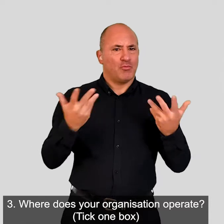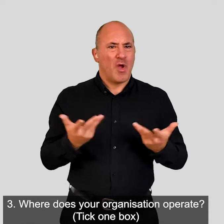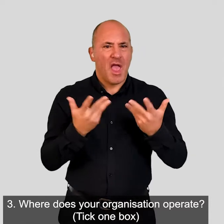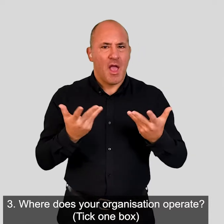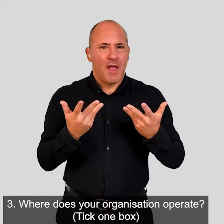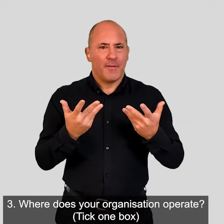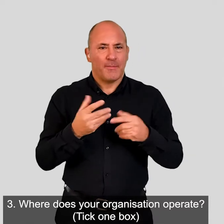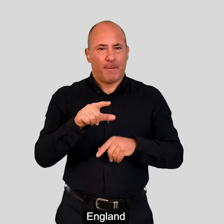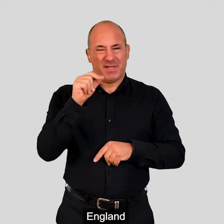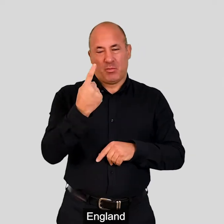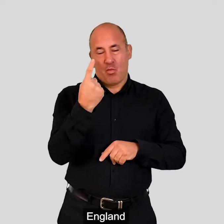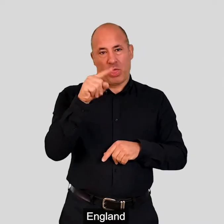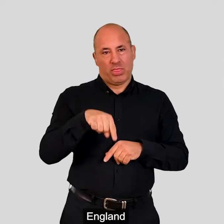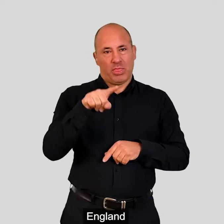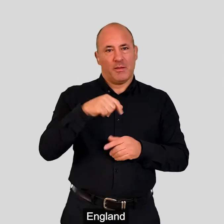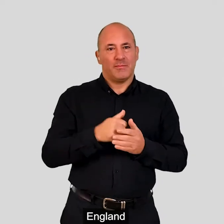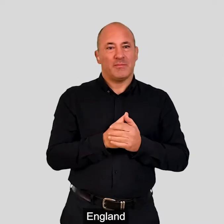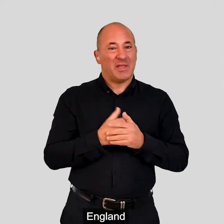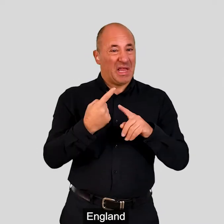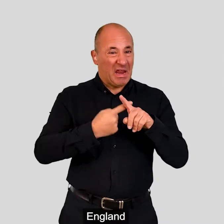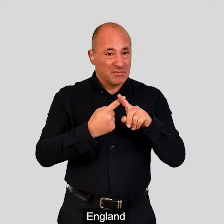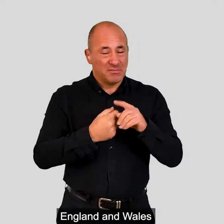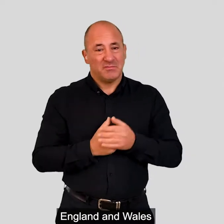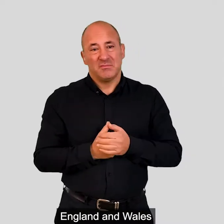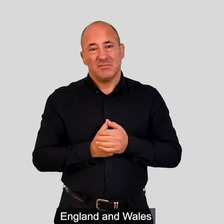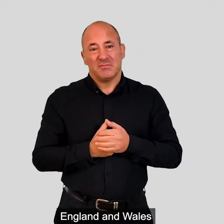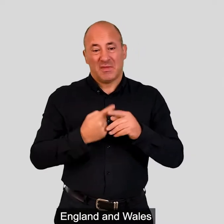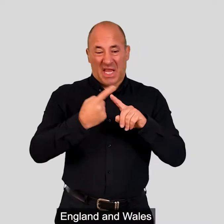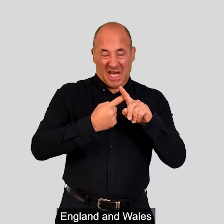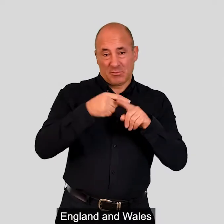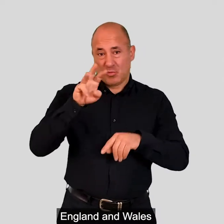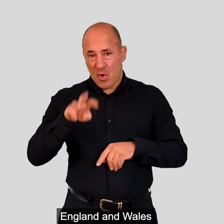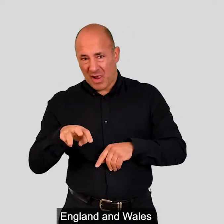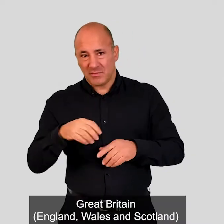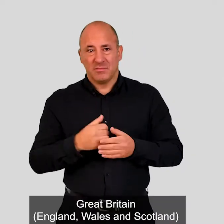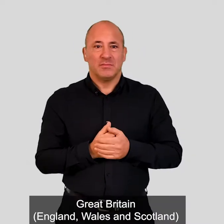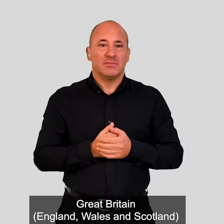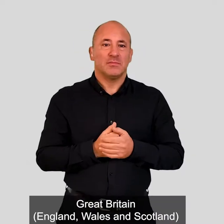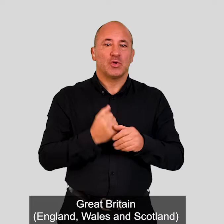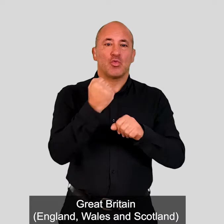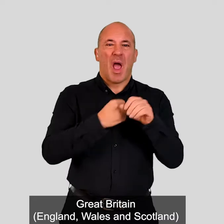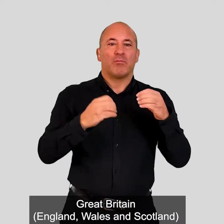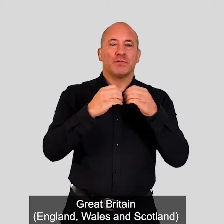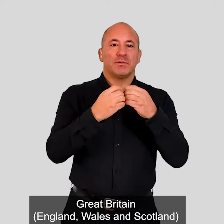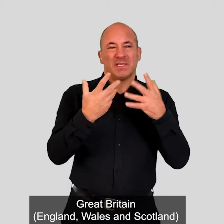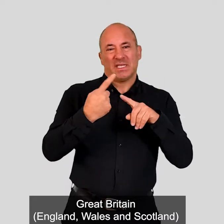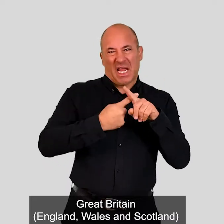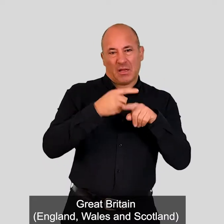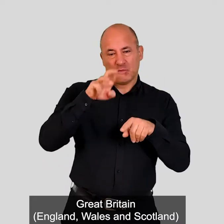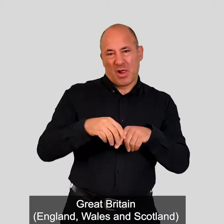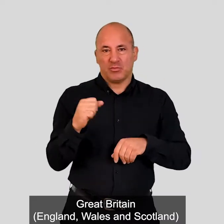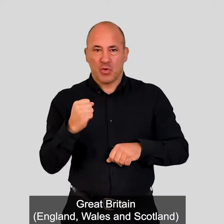one box. England, England and Wales, Great Britain, England, Wales and